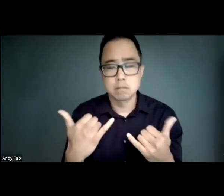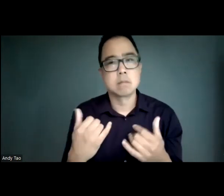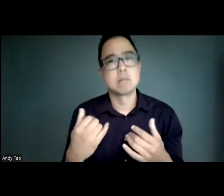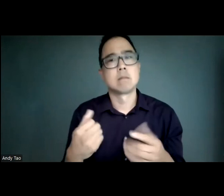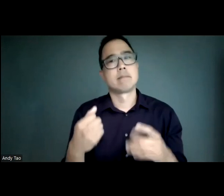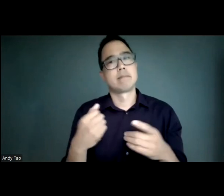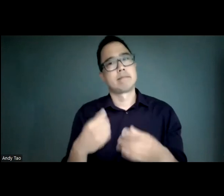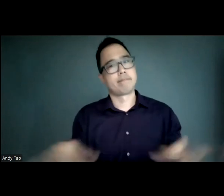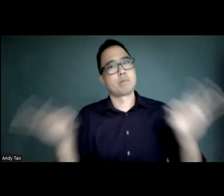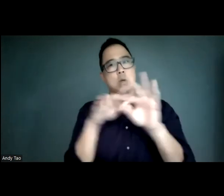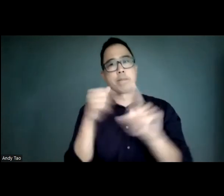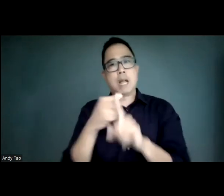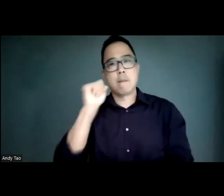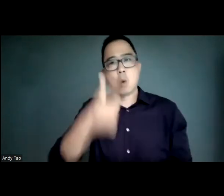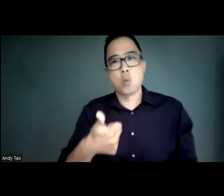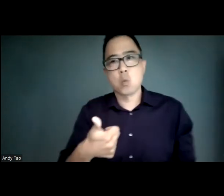What you do today